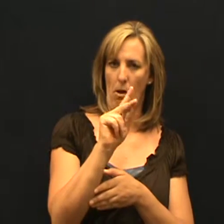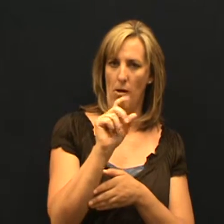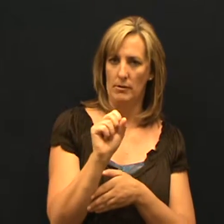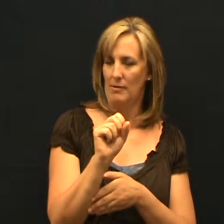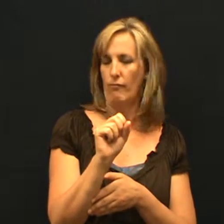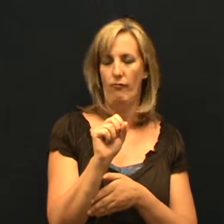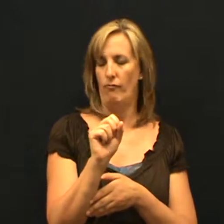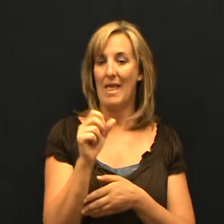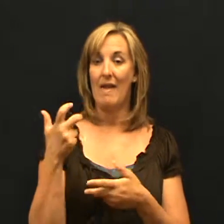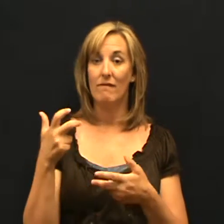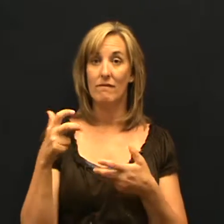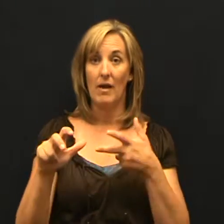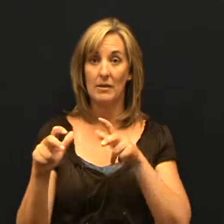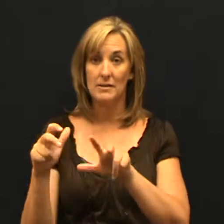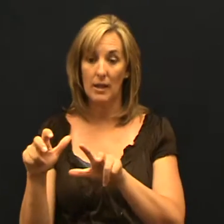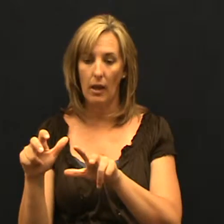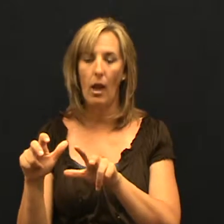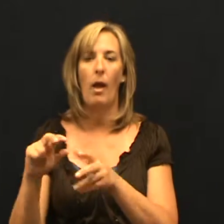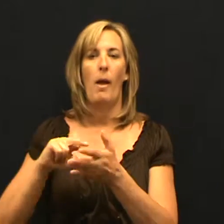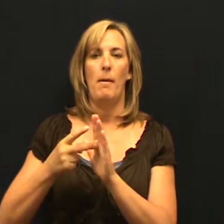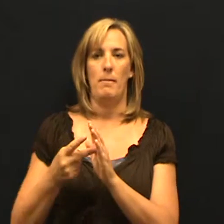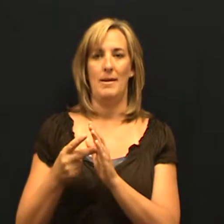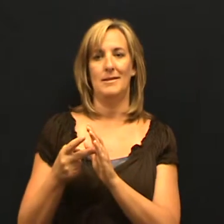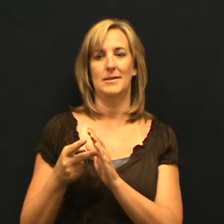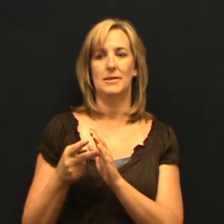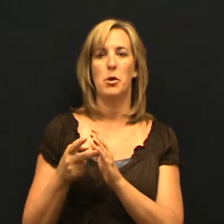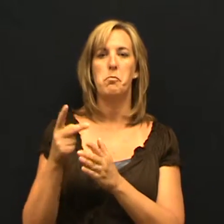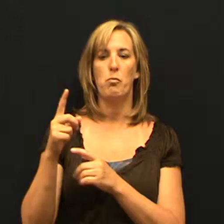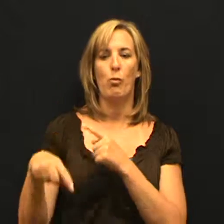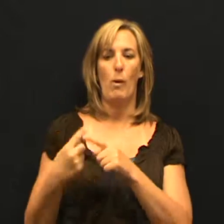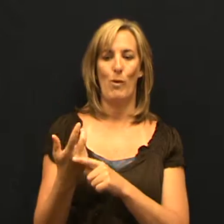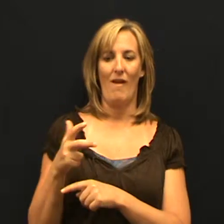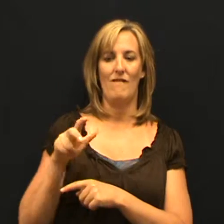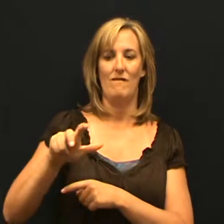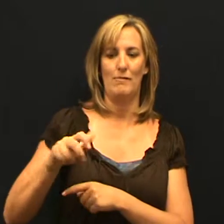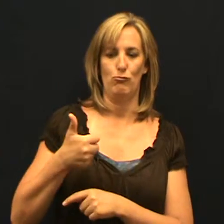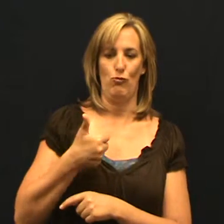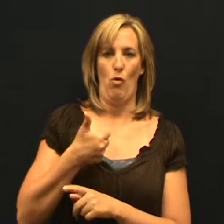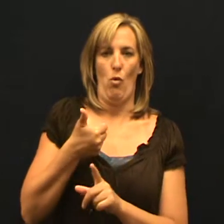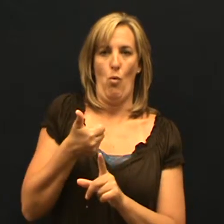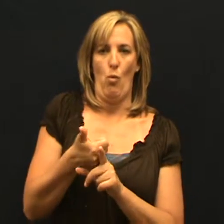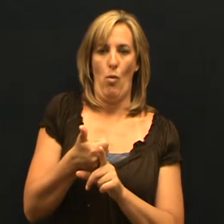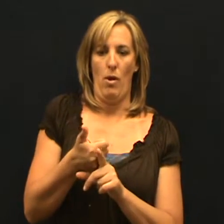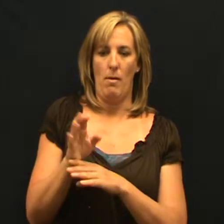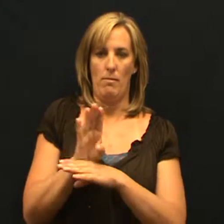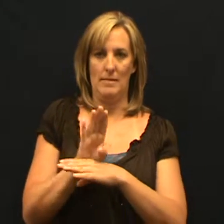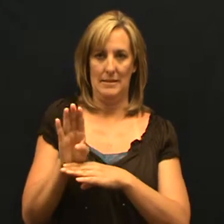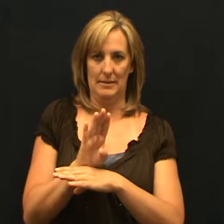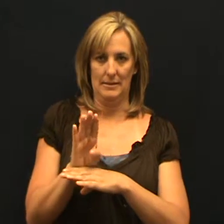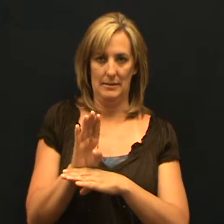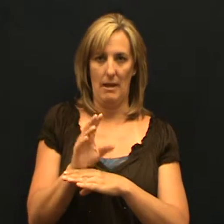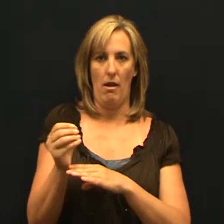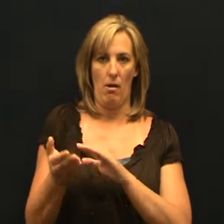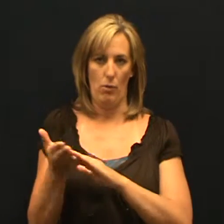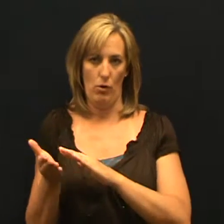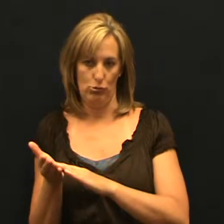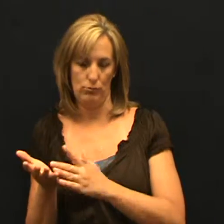we invest in our own business and our operations. And financing is when we take